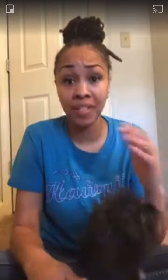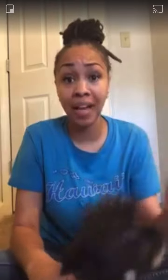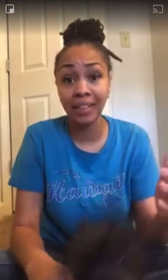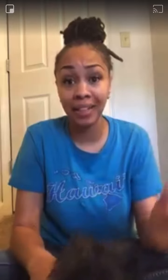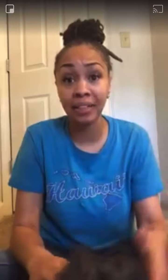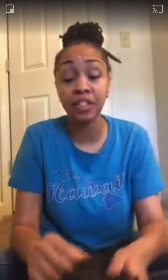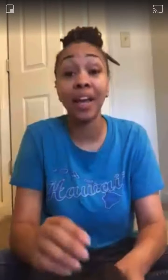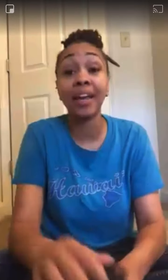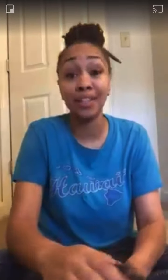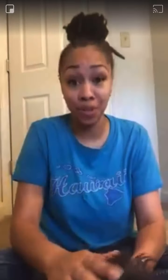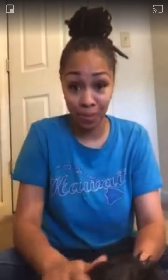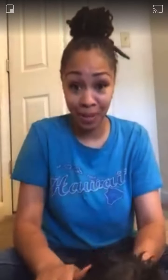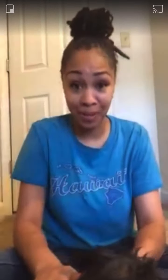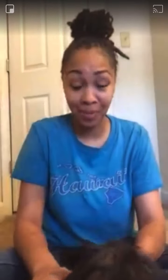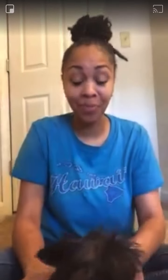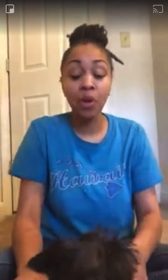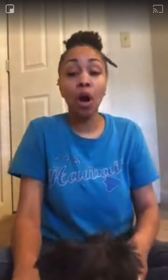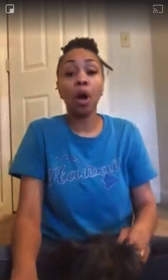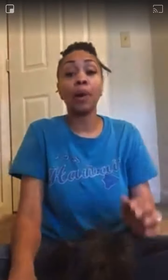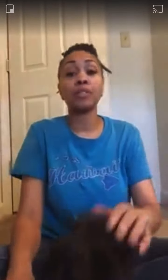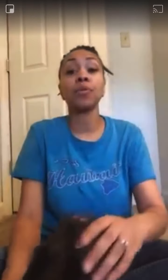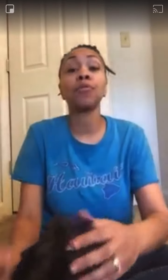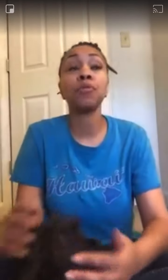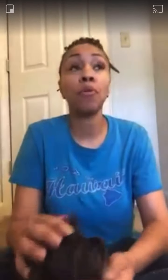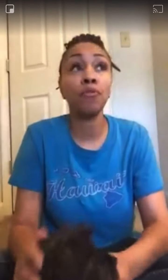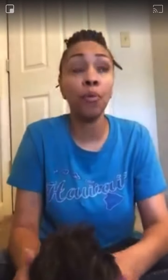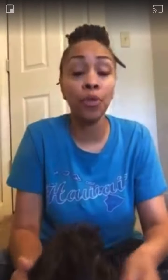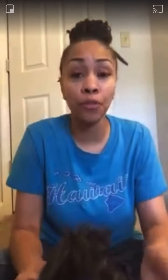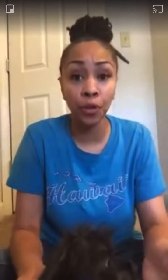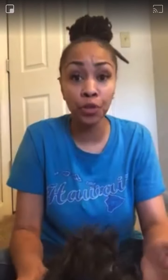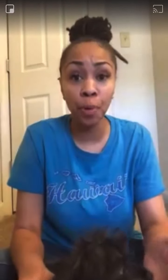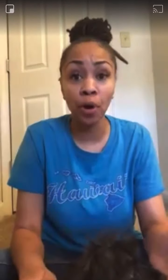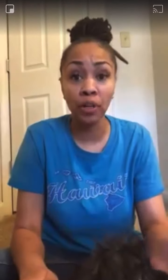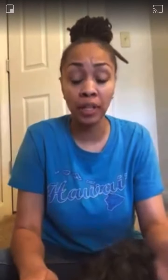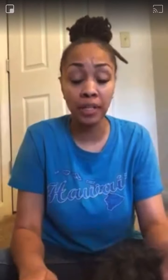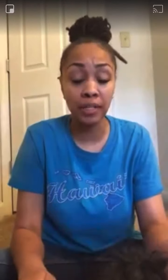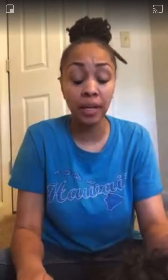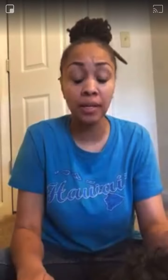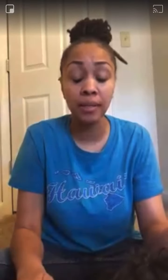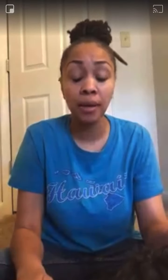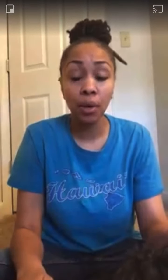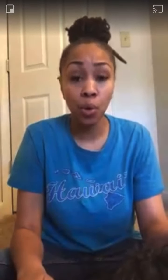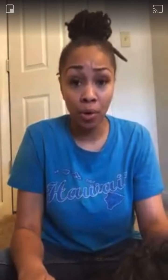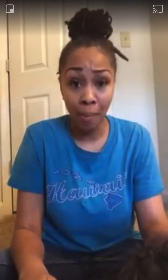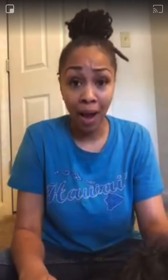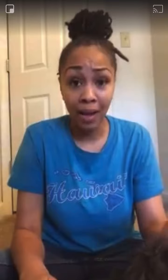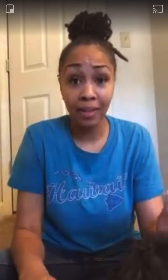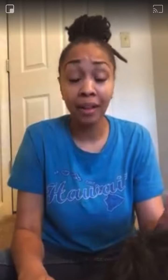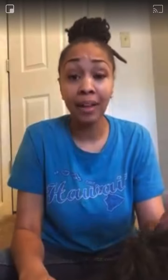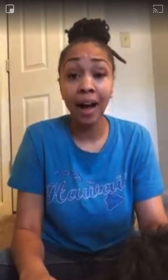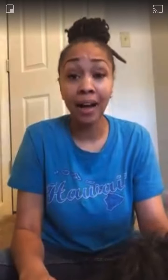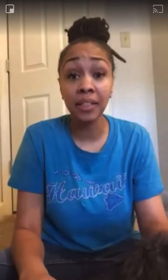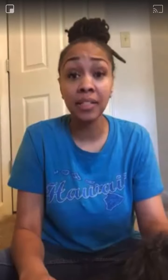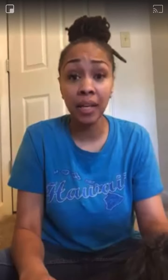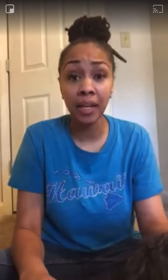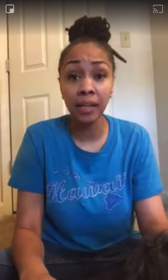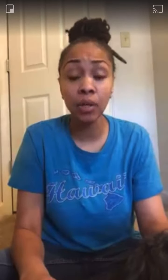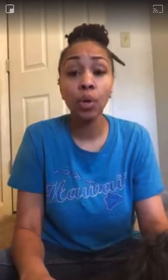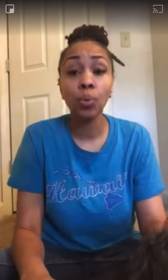sign English and interpretation. All right, so for the first part, it says, who am I that the highest king